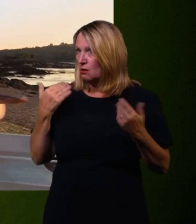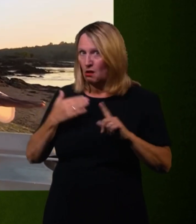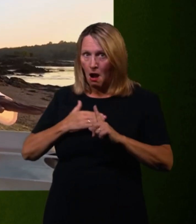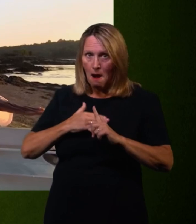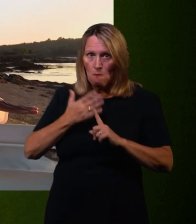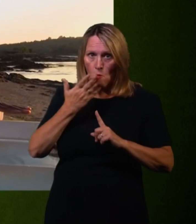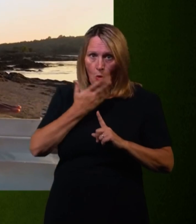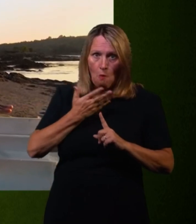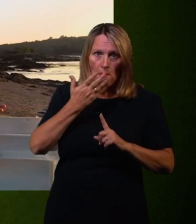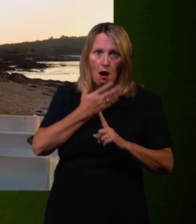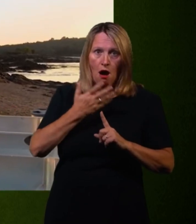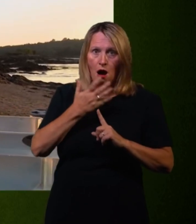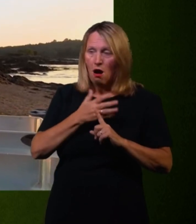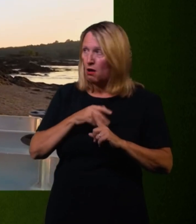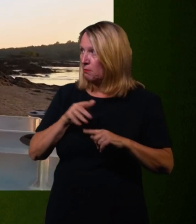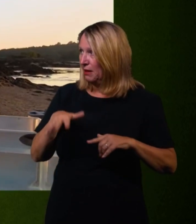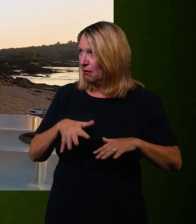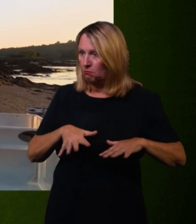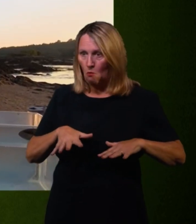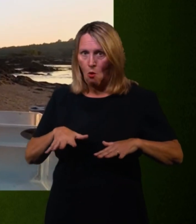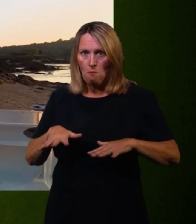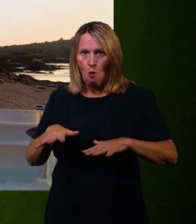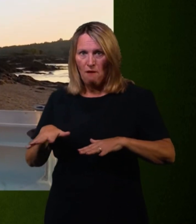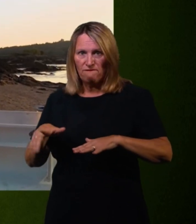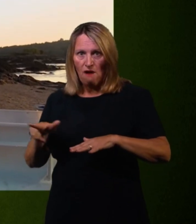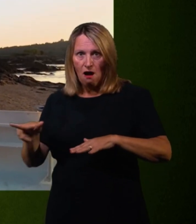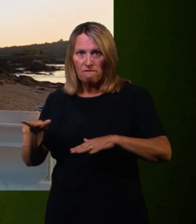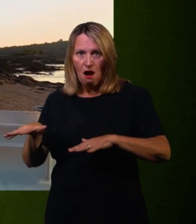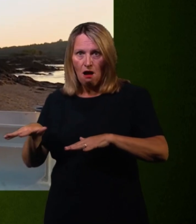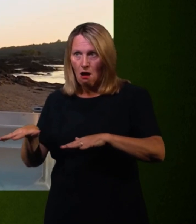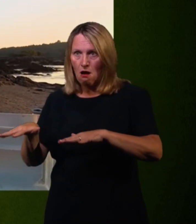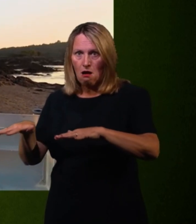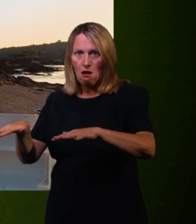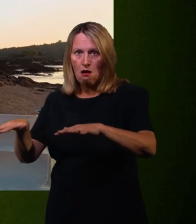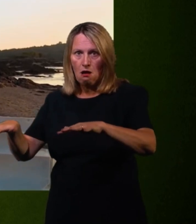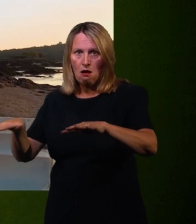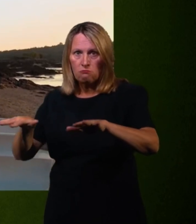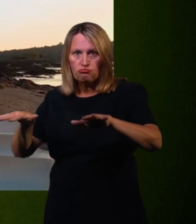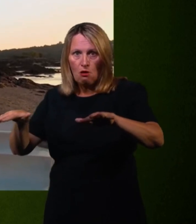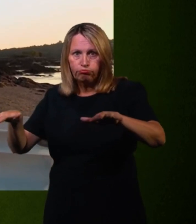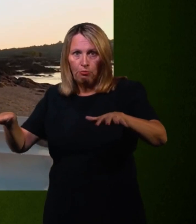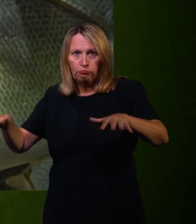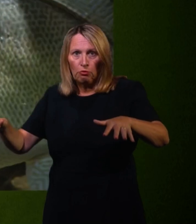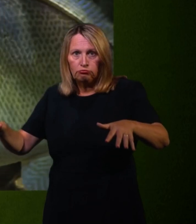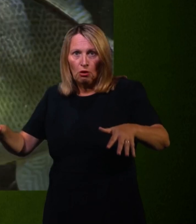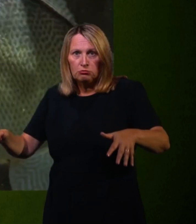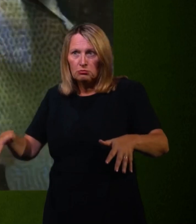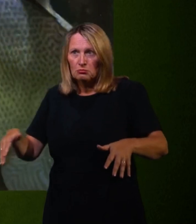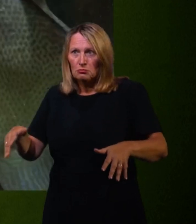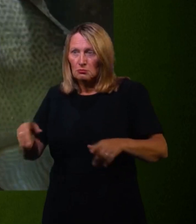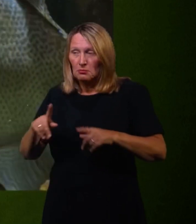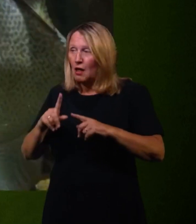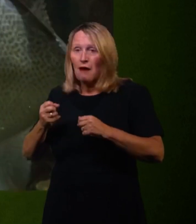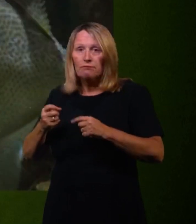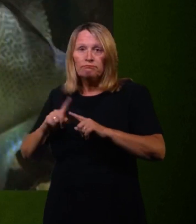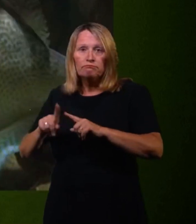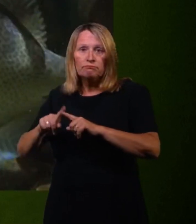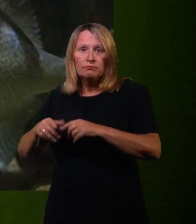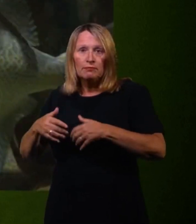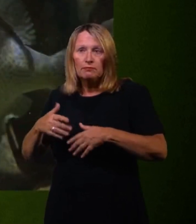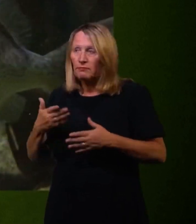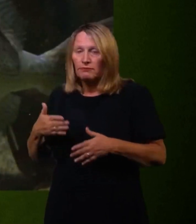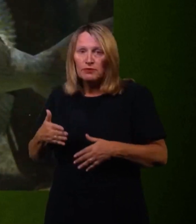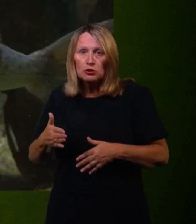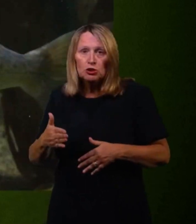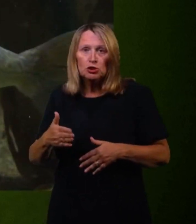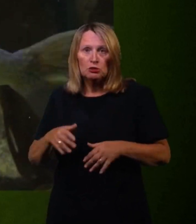see with these warmer temperatures moving along are species, exotic tropical visitors, seasonal visitors